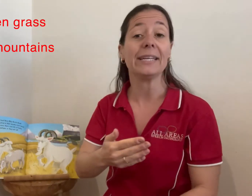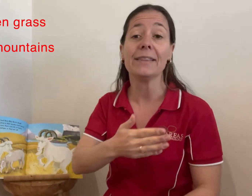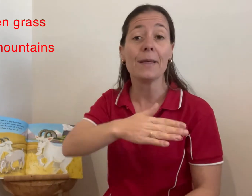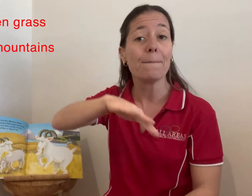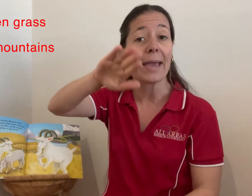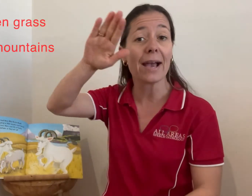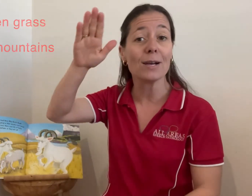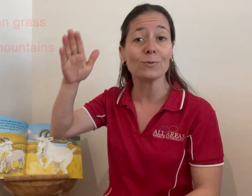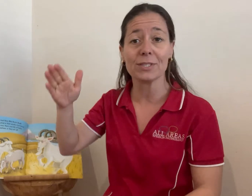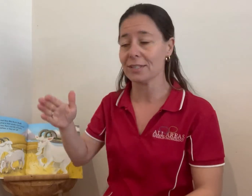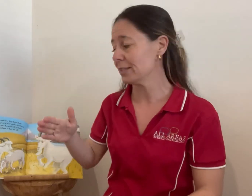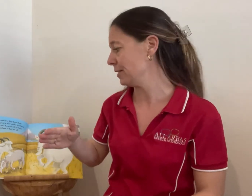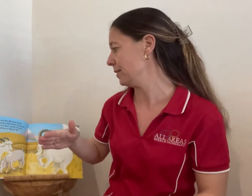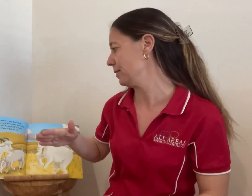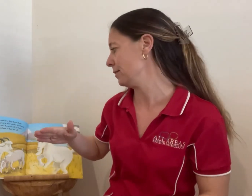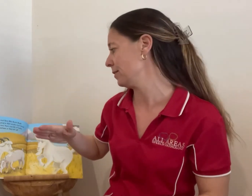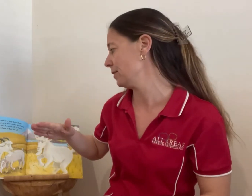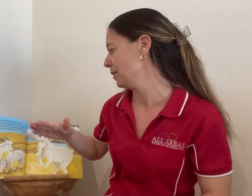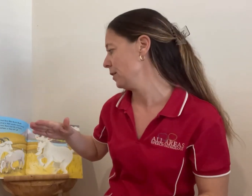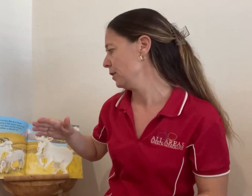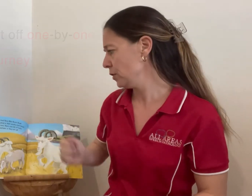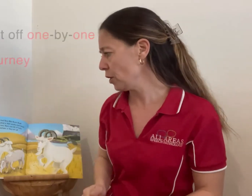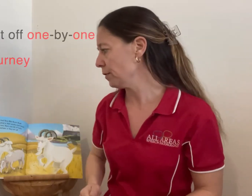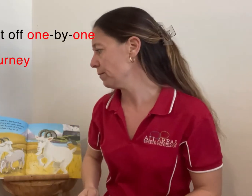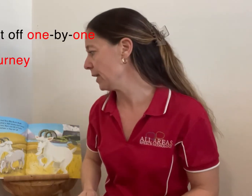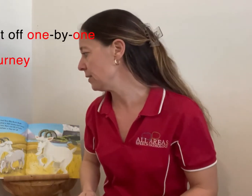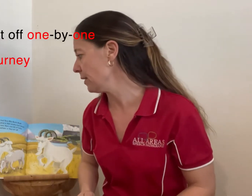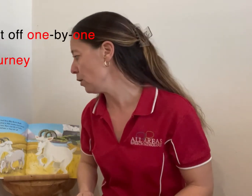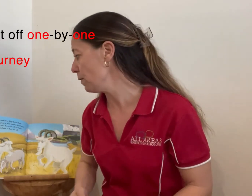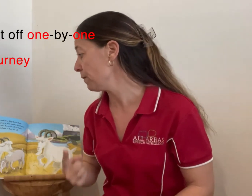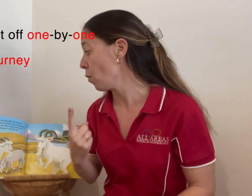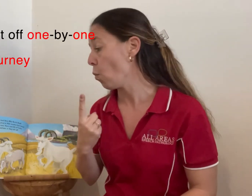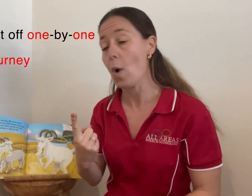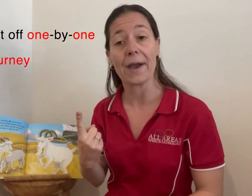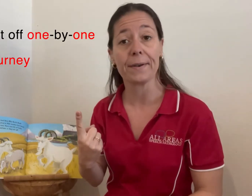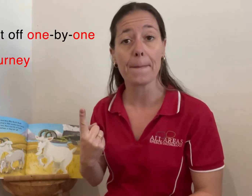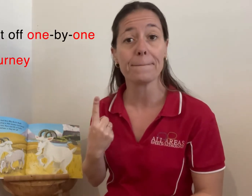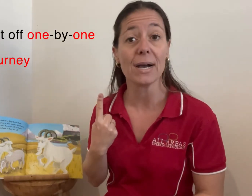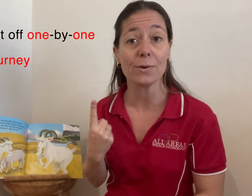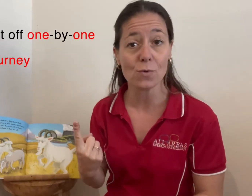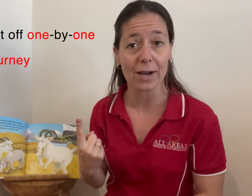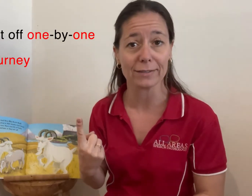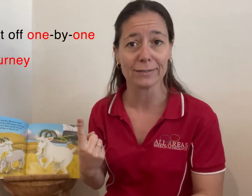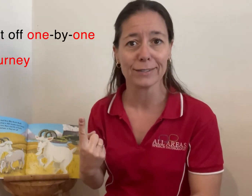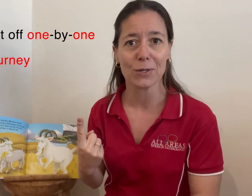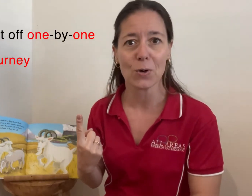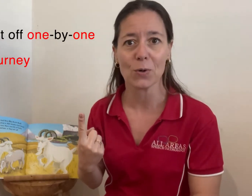the mountains. So they set off one by one on